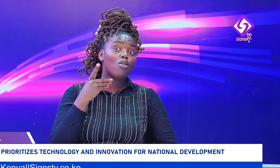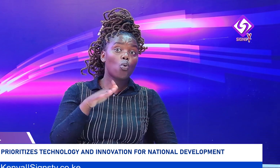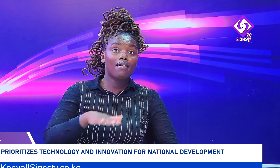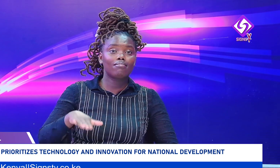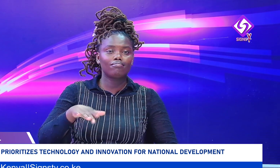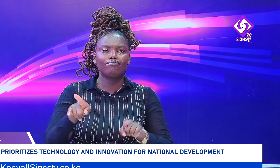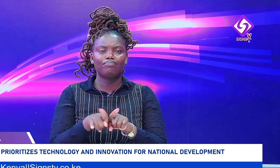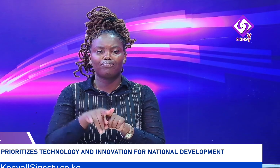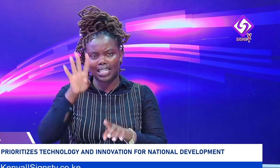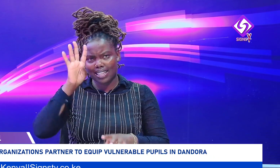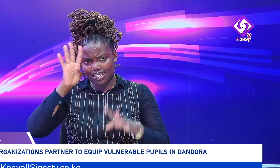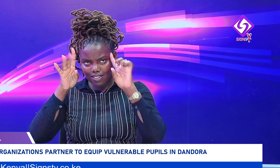within the Dandora estate.